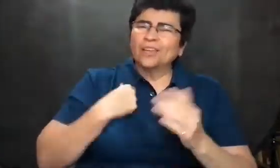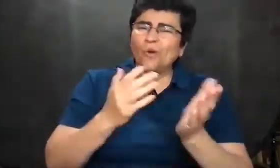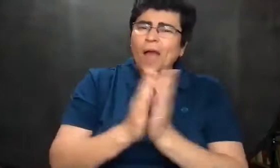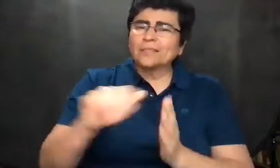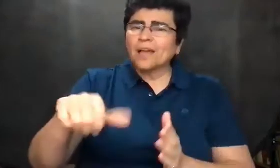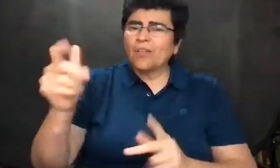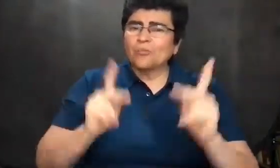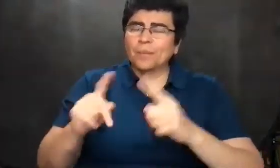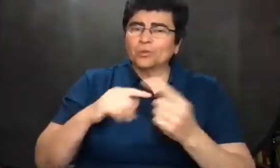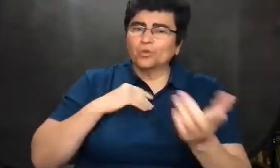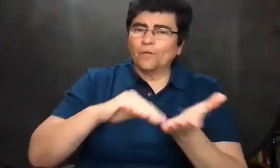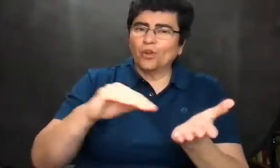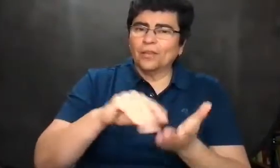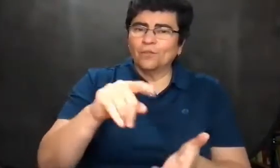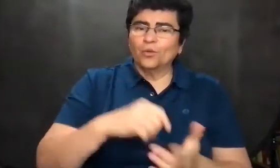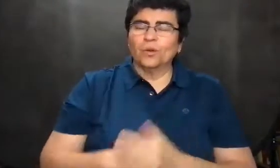you know? And